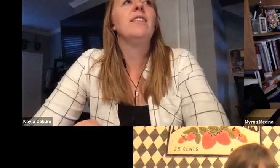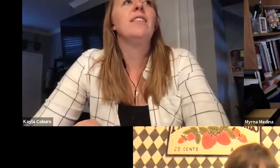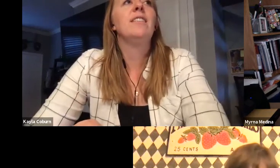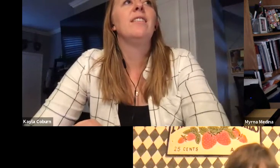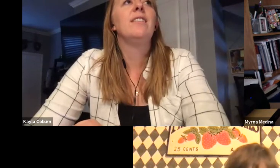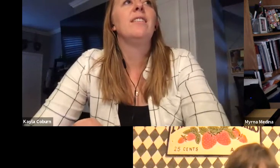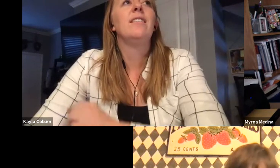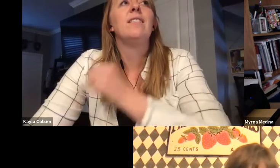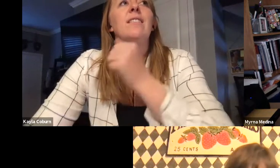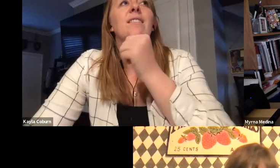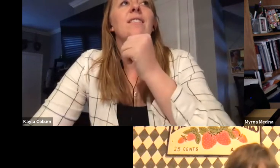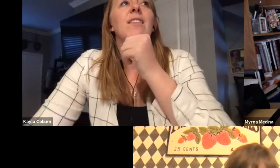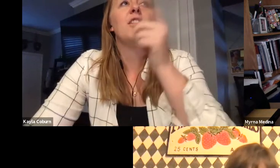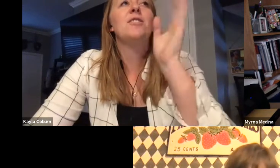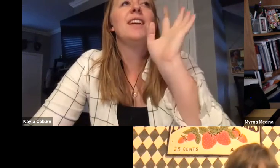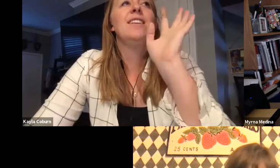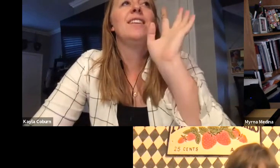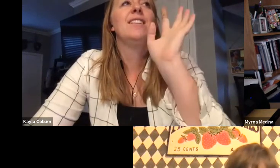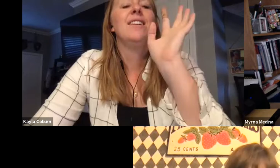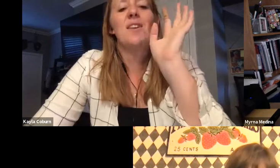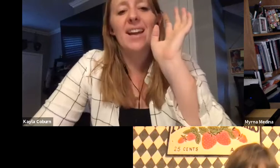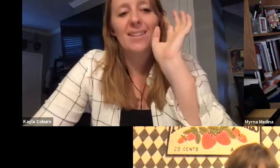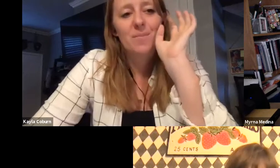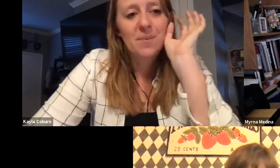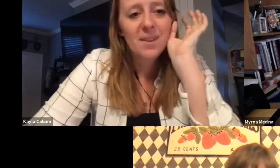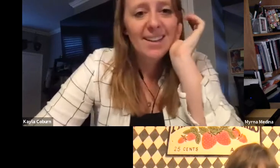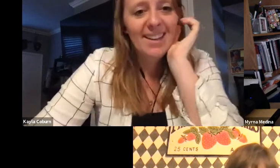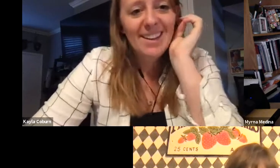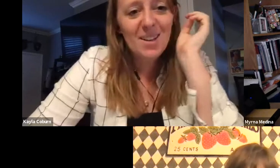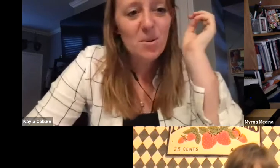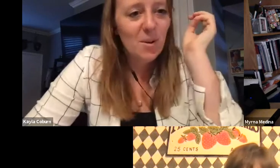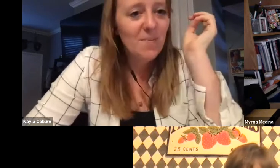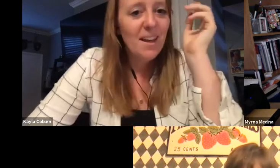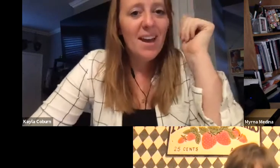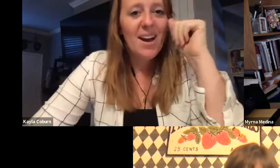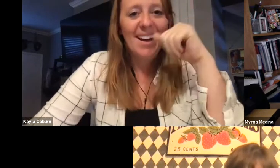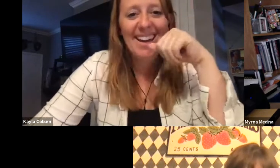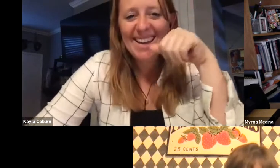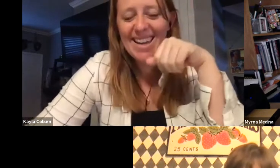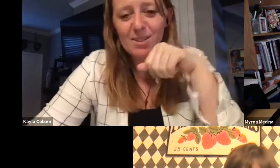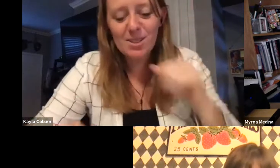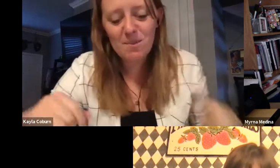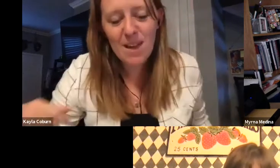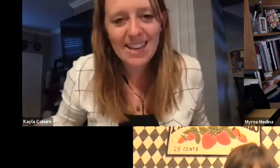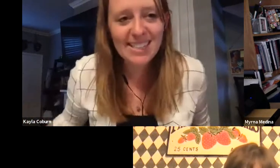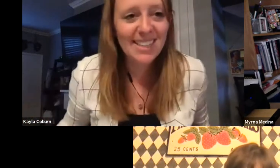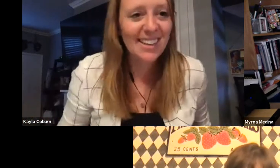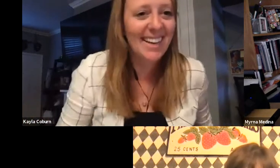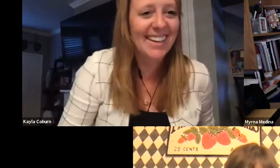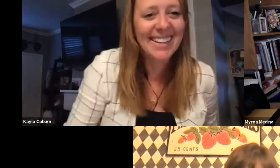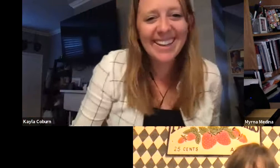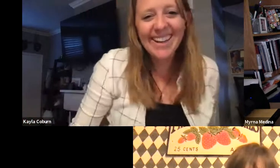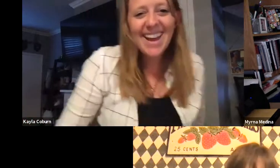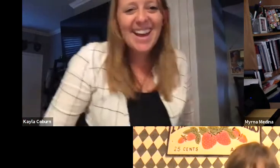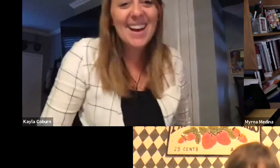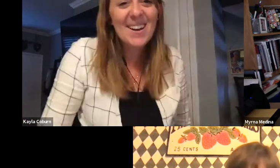done? Are you done? Yeah. Okay. Cool. He's making us dinner.